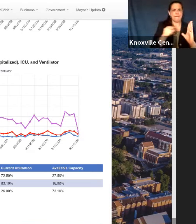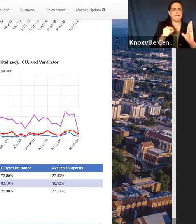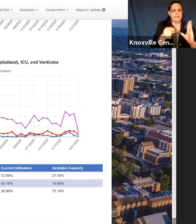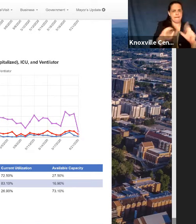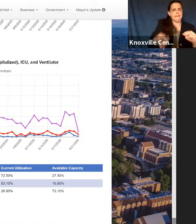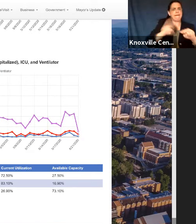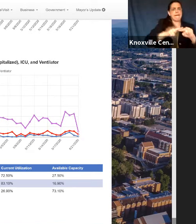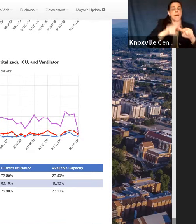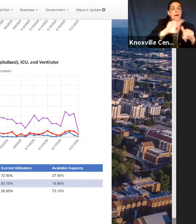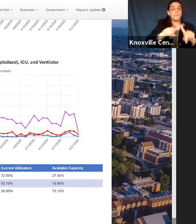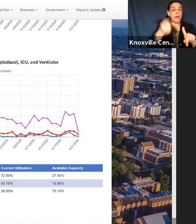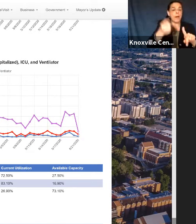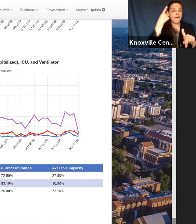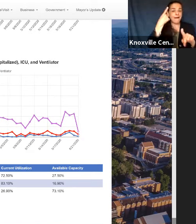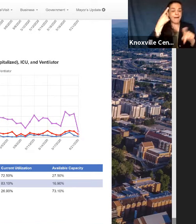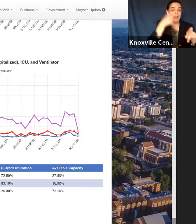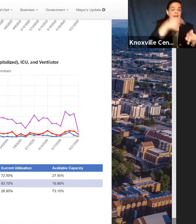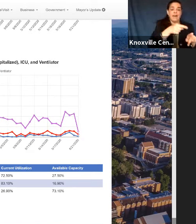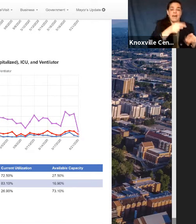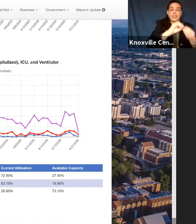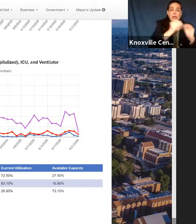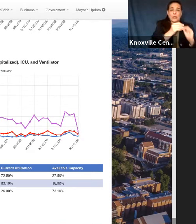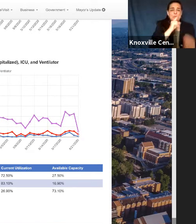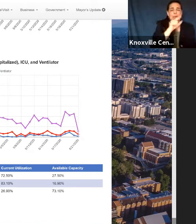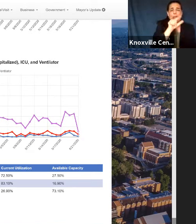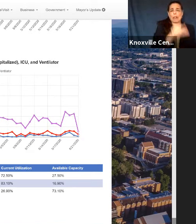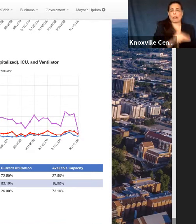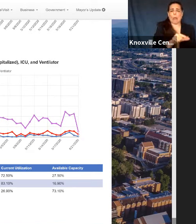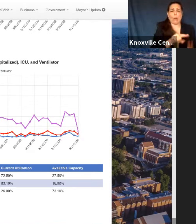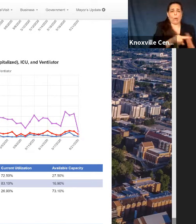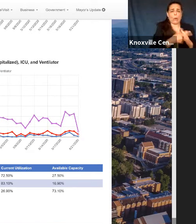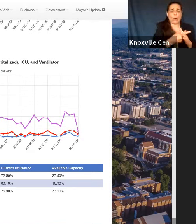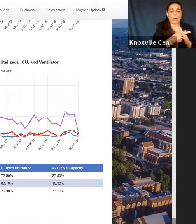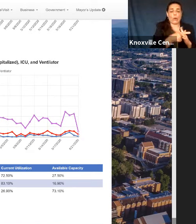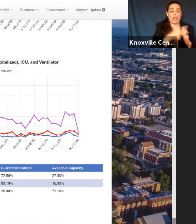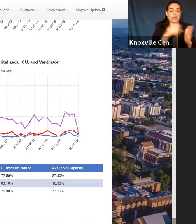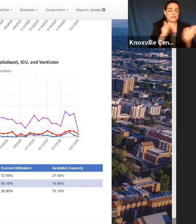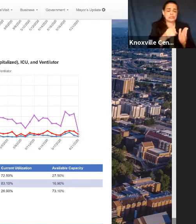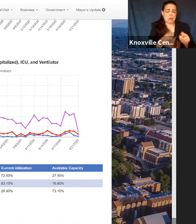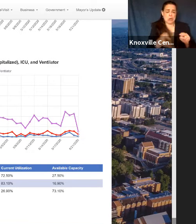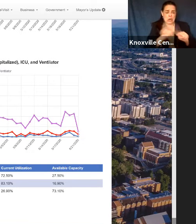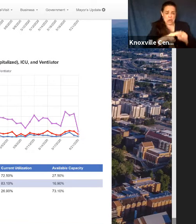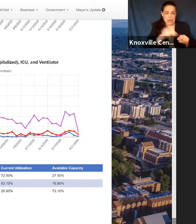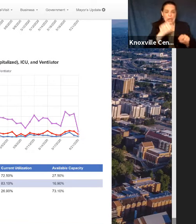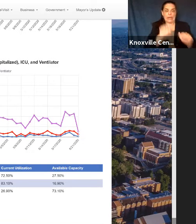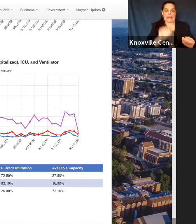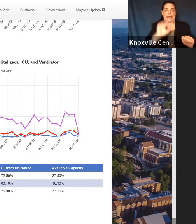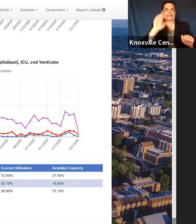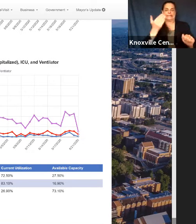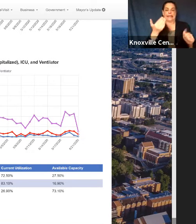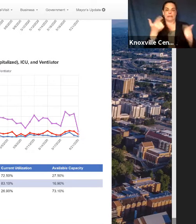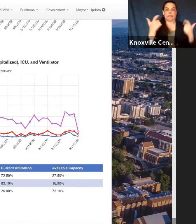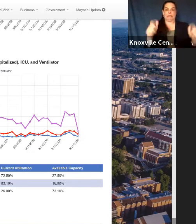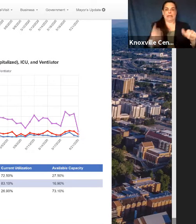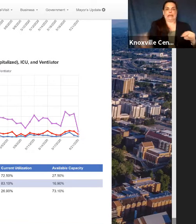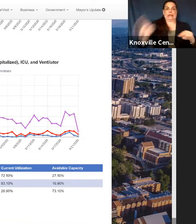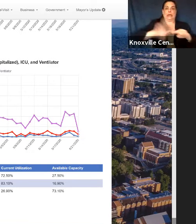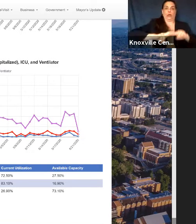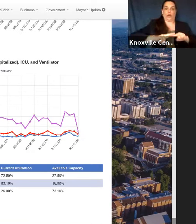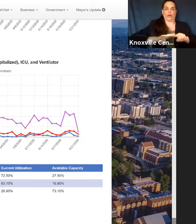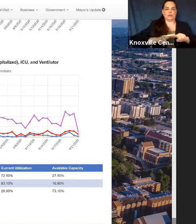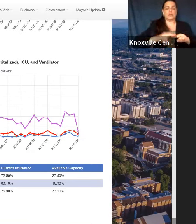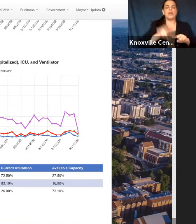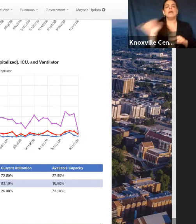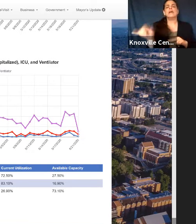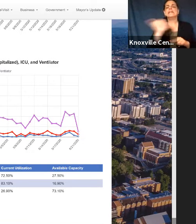However, because the number is so low to begin with, even a small increase registers as statistically significant. This is similar to what we